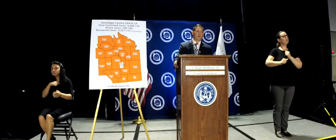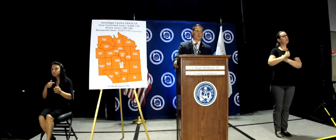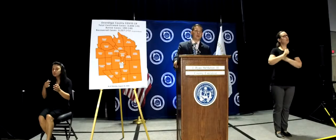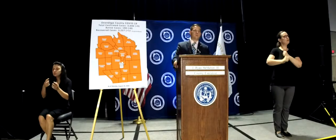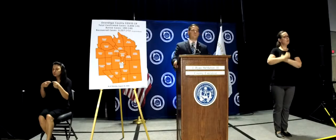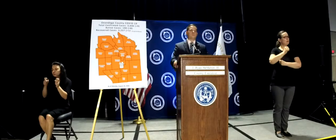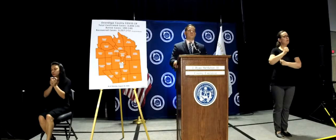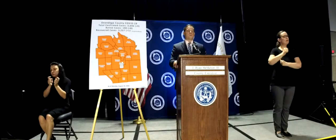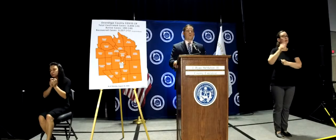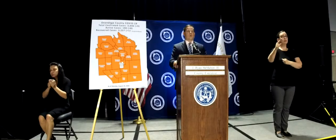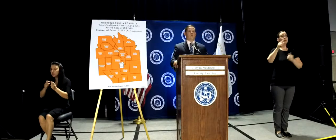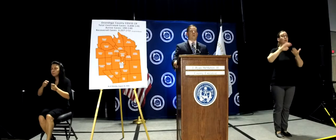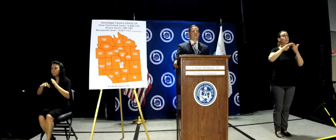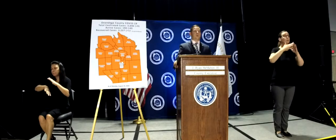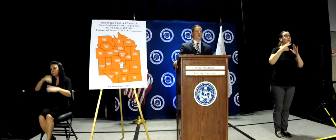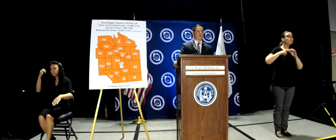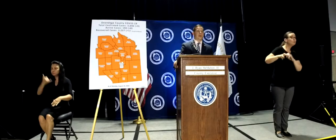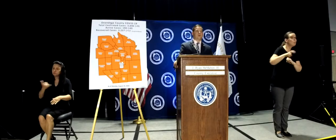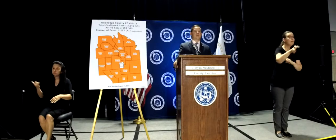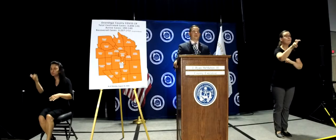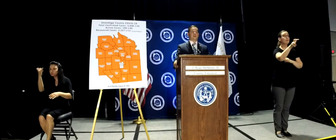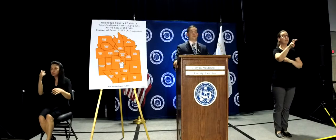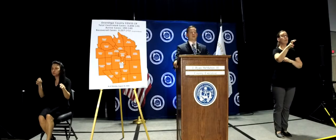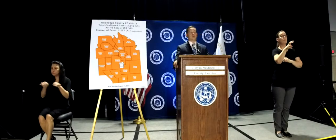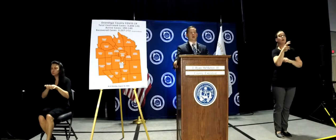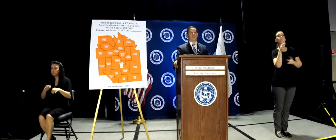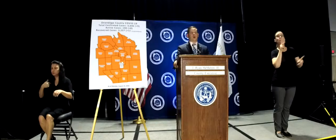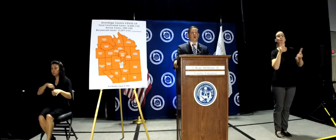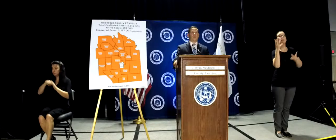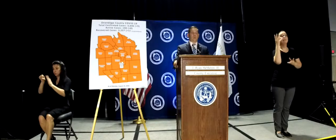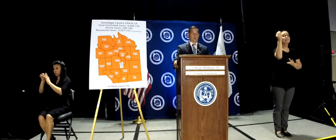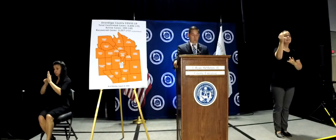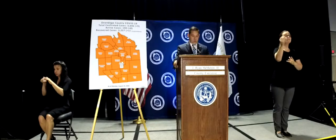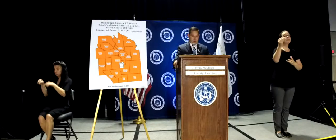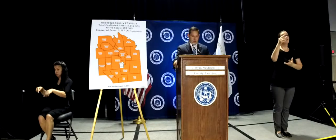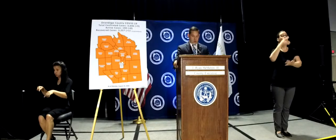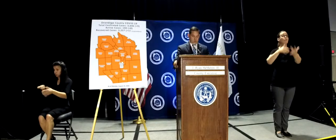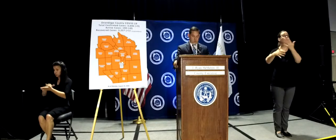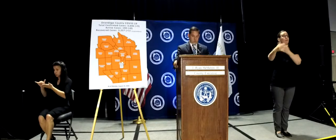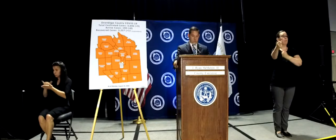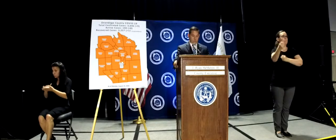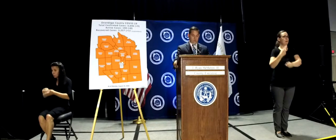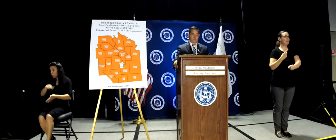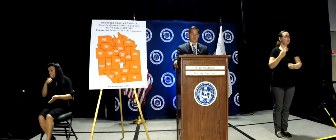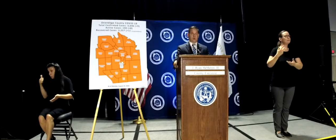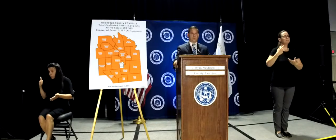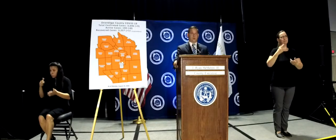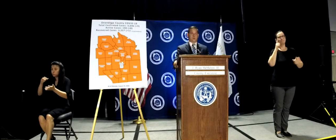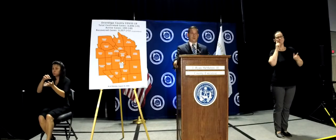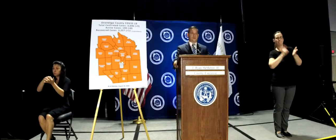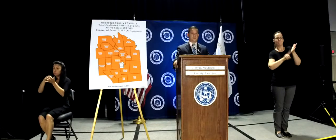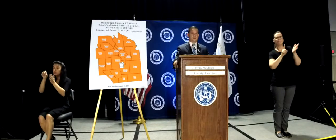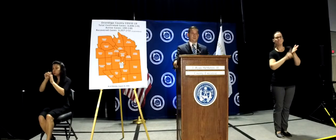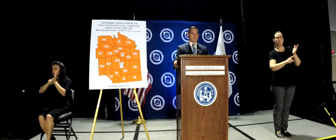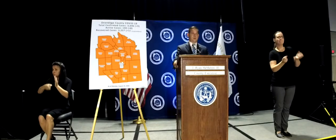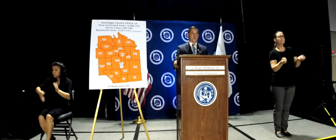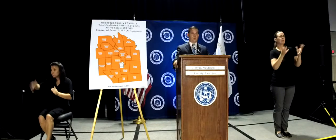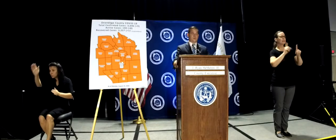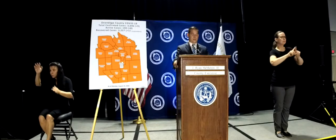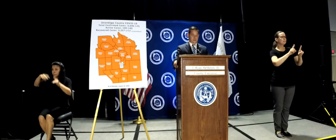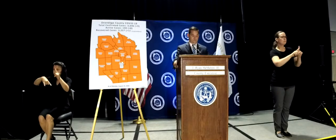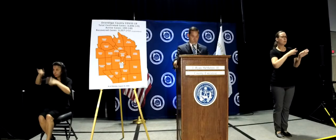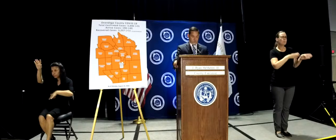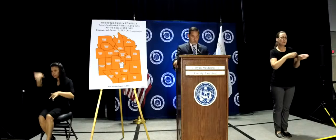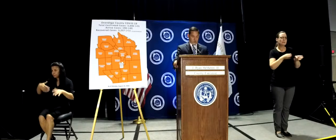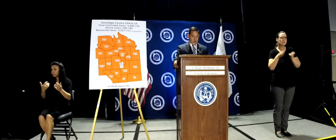community coming in, or people going outside the community and coming home. We've absorbed those cases. We have